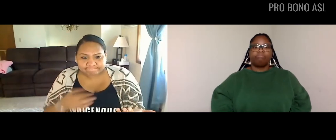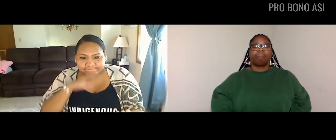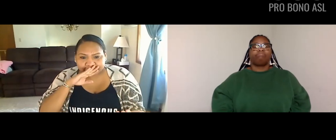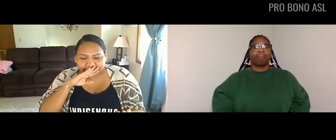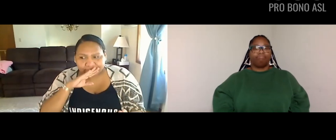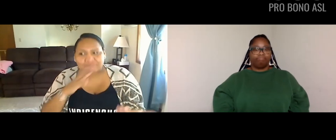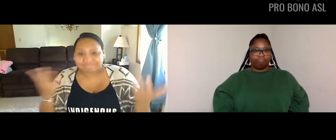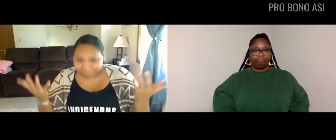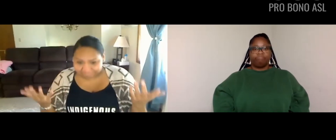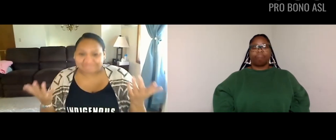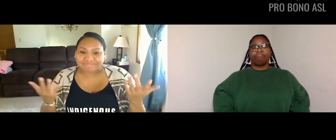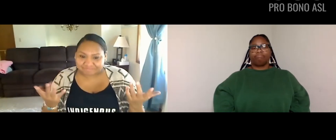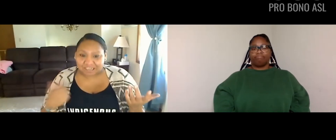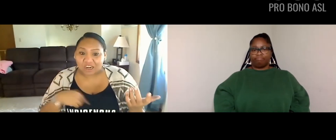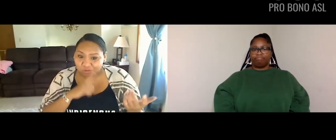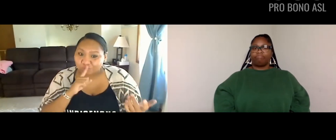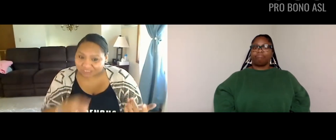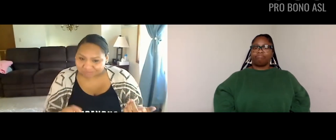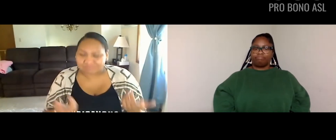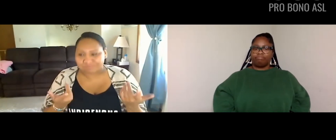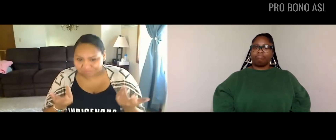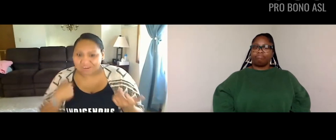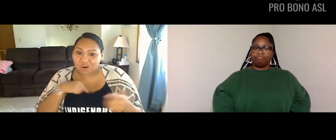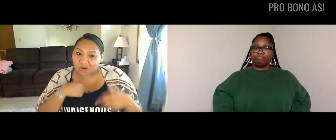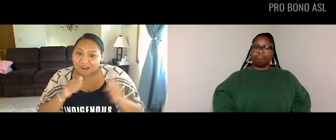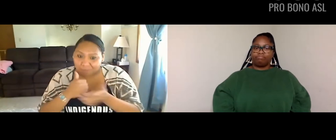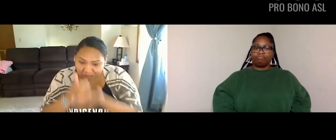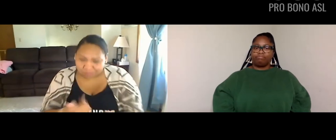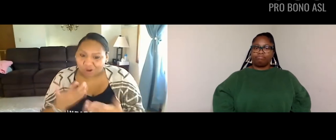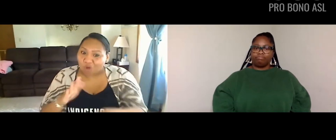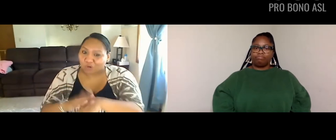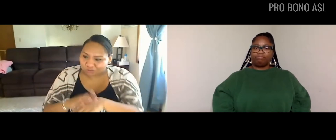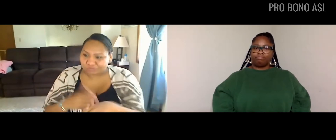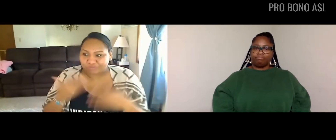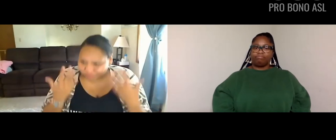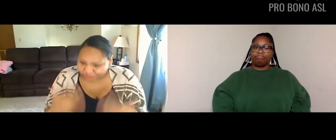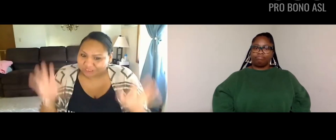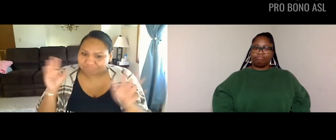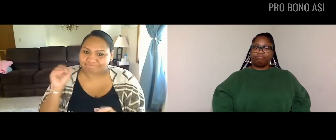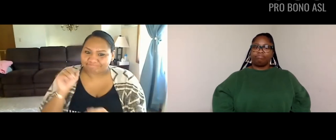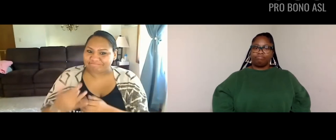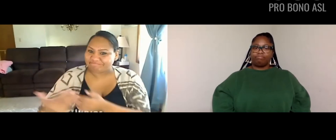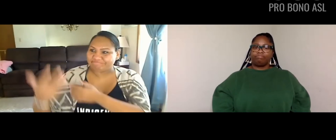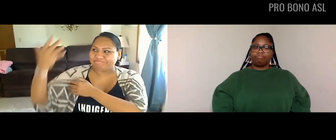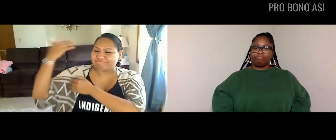been warning for many years now, and no one's listened to us.